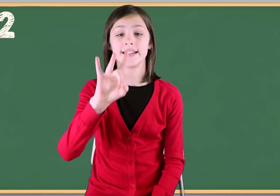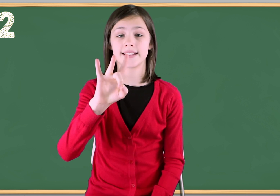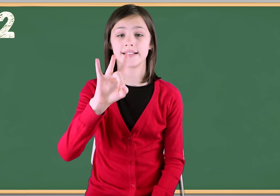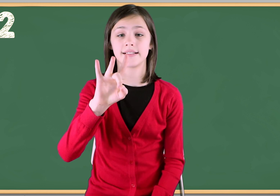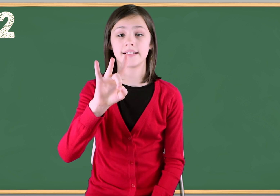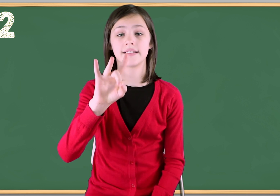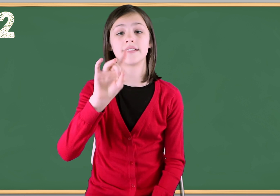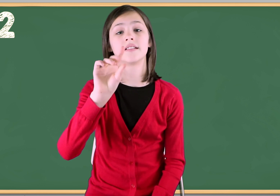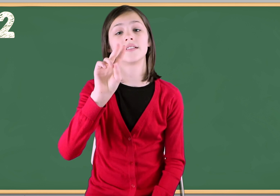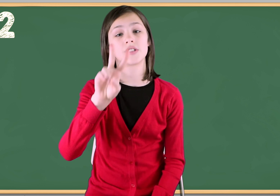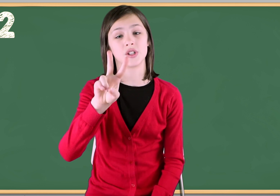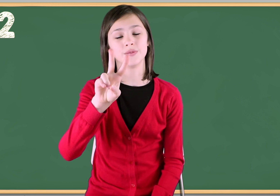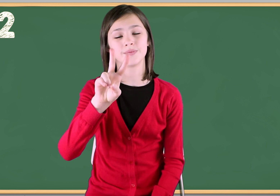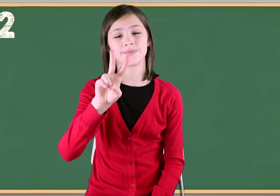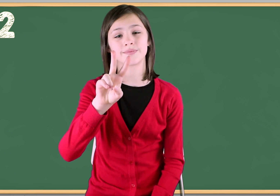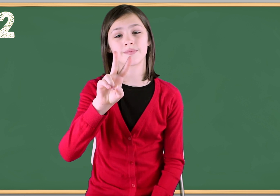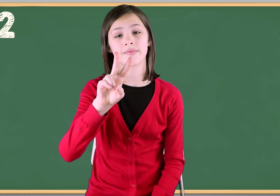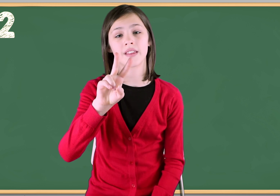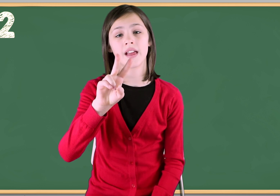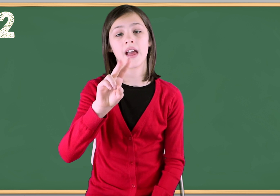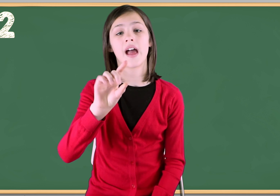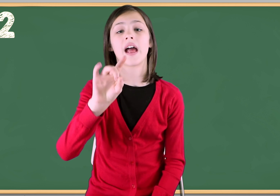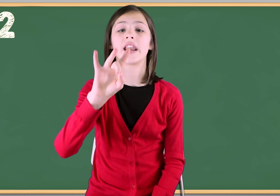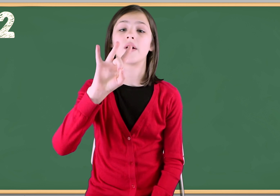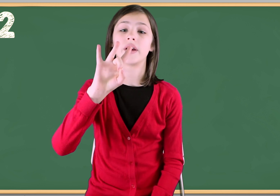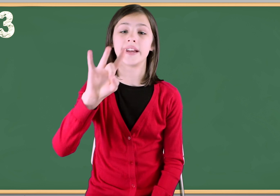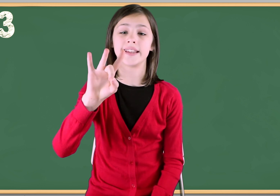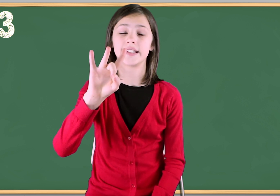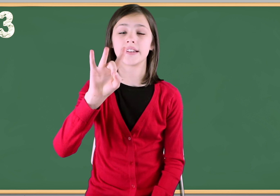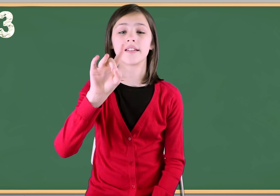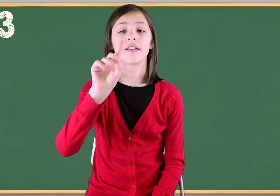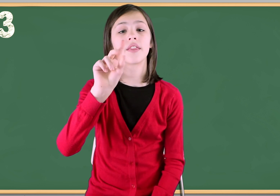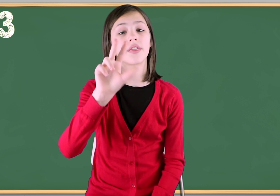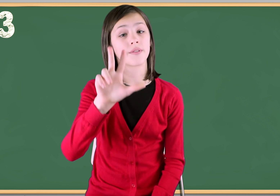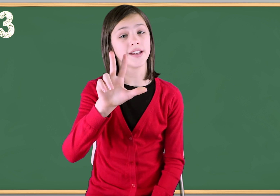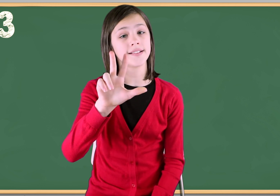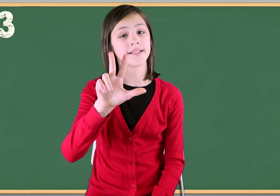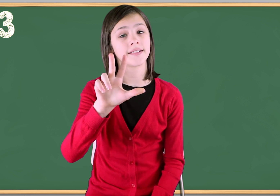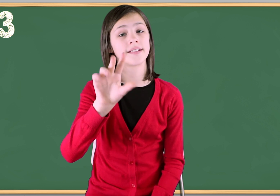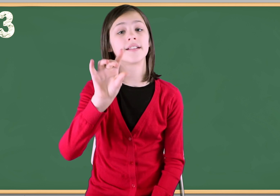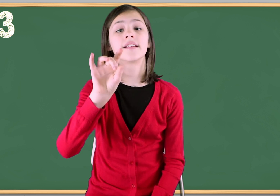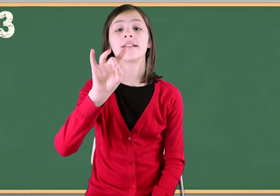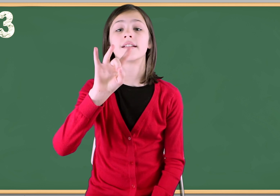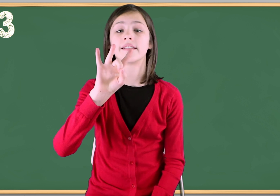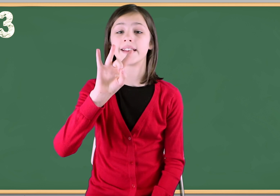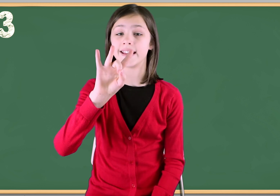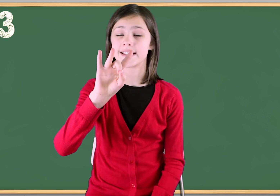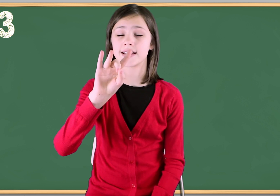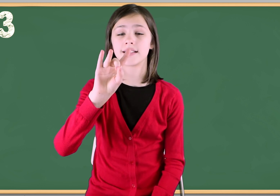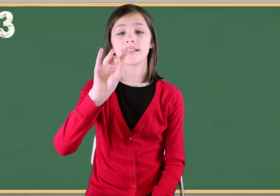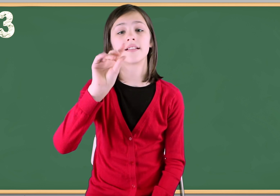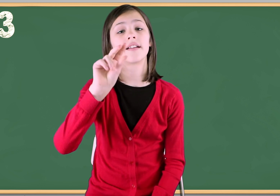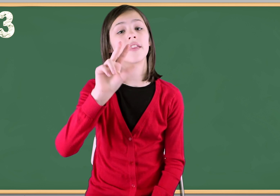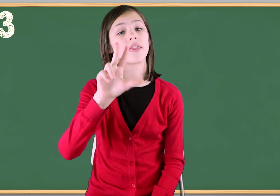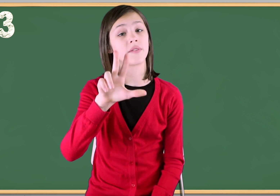8, 2. And now 83, 8, 3,